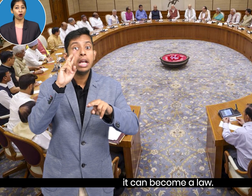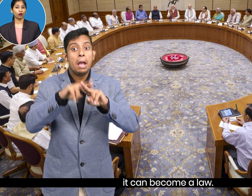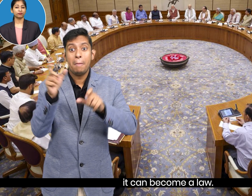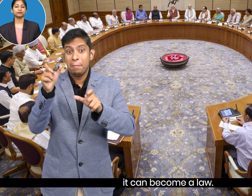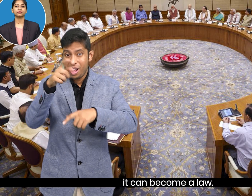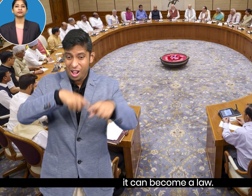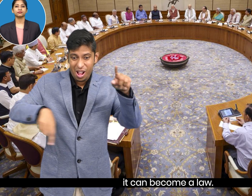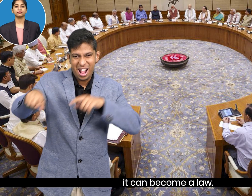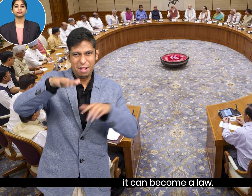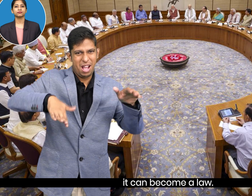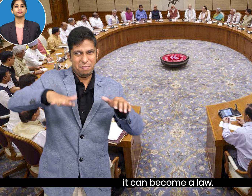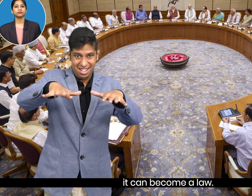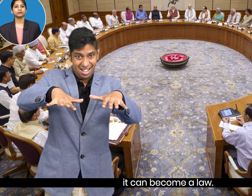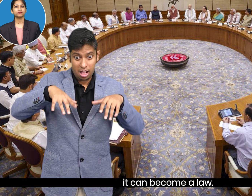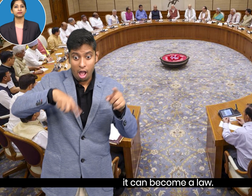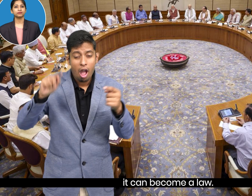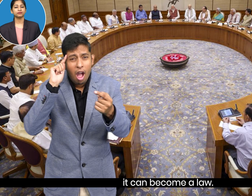a law.